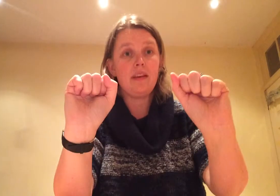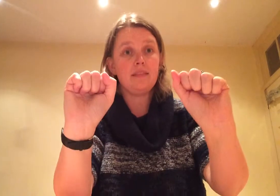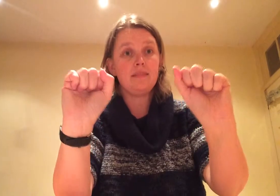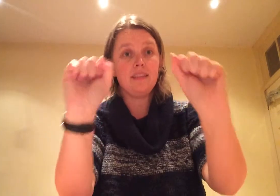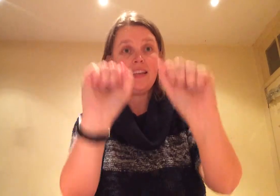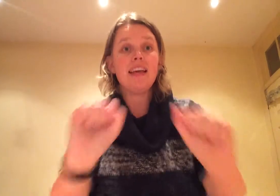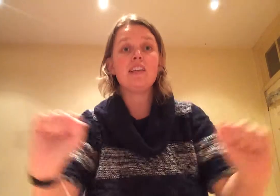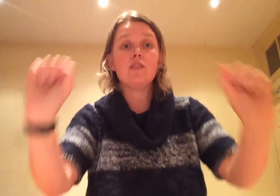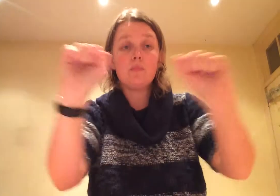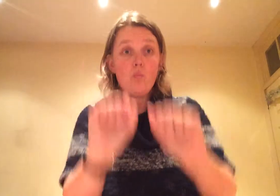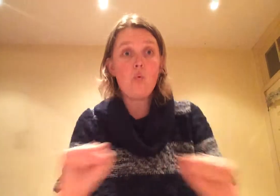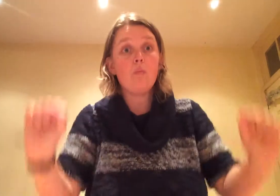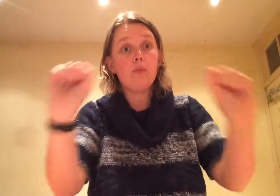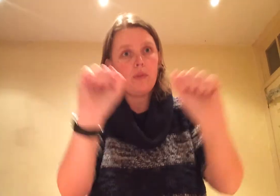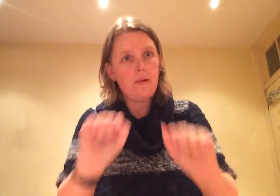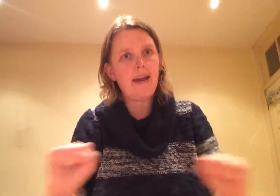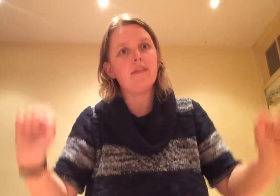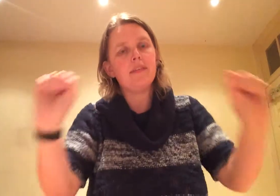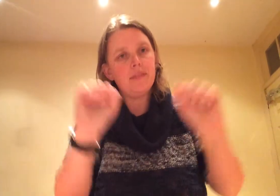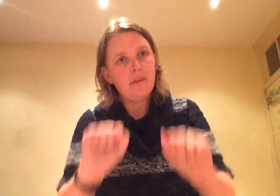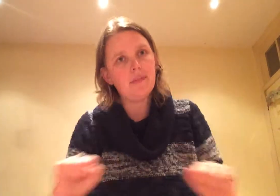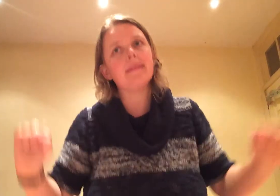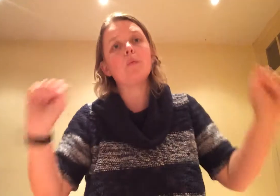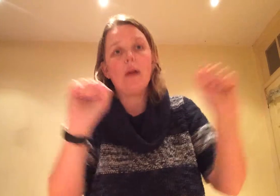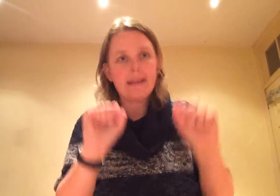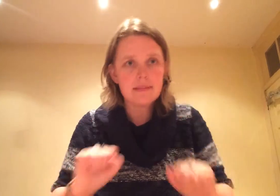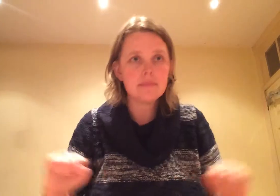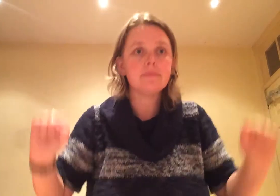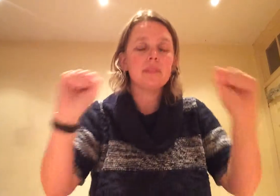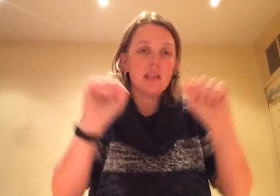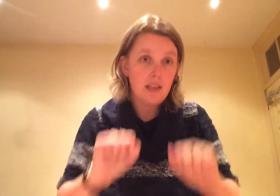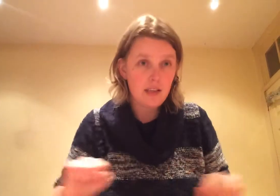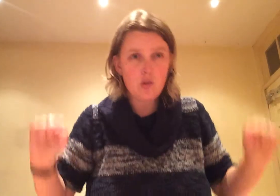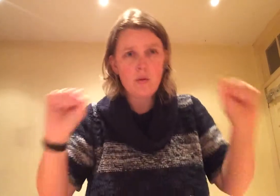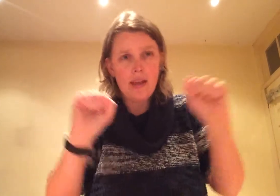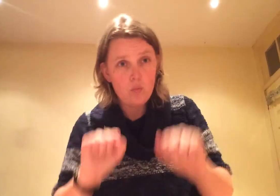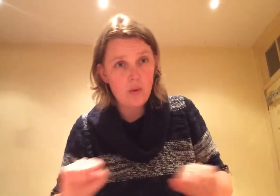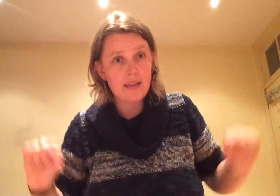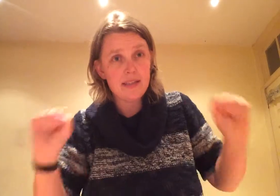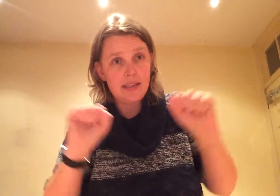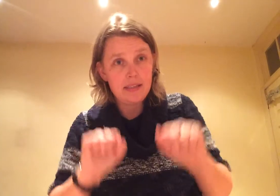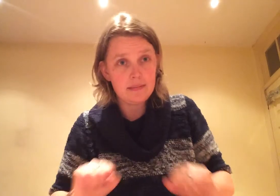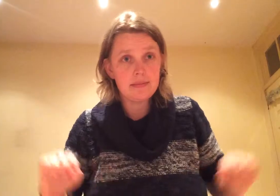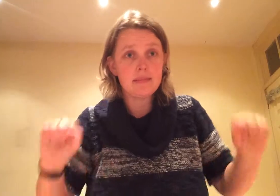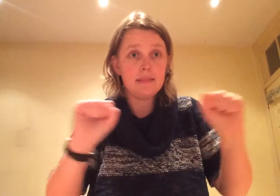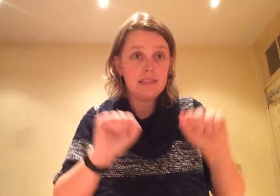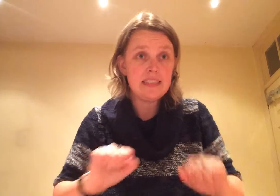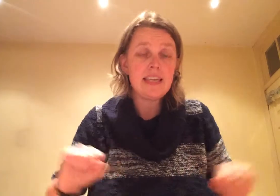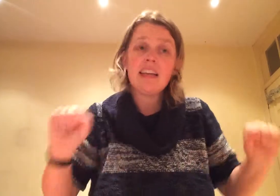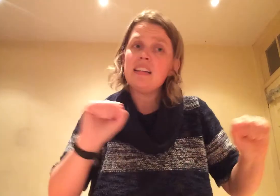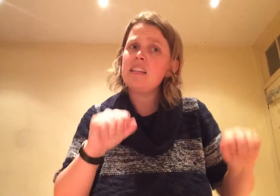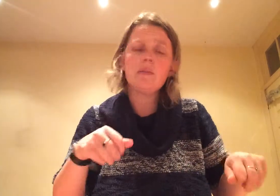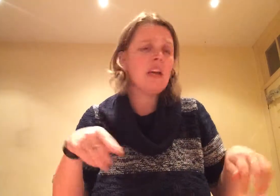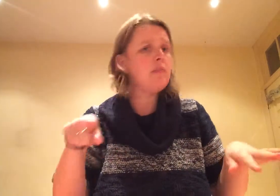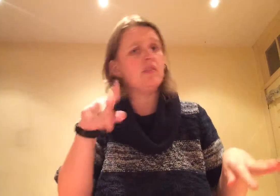that, and you just put them round in a circle like weight, and go around waiting. And sometimes you